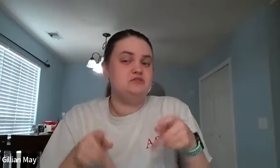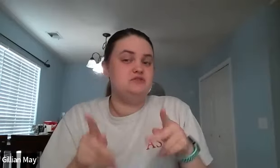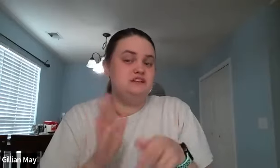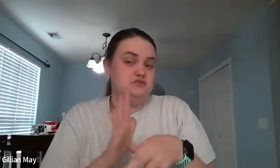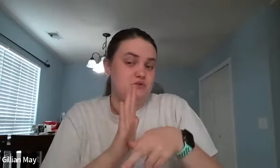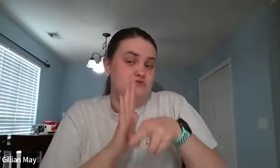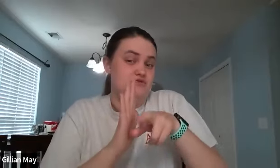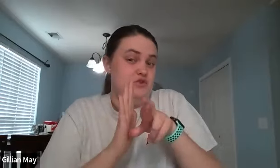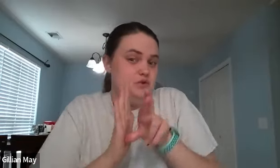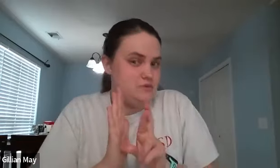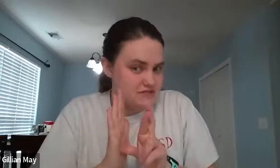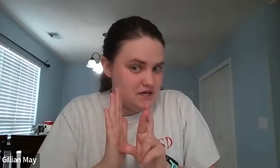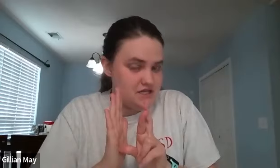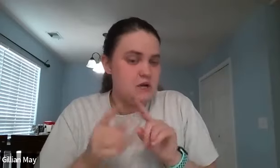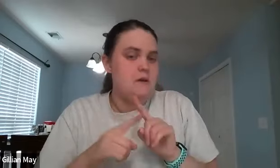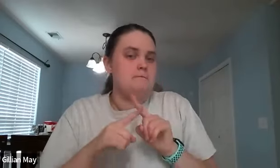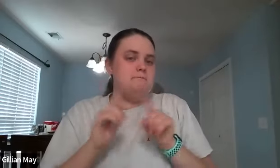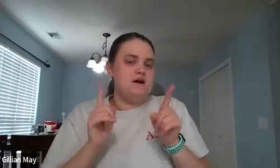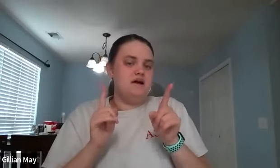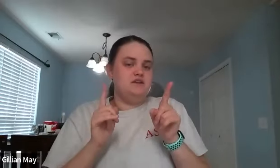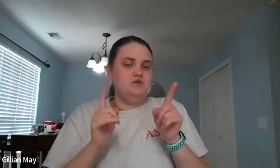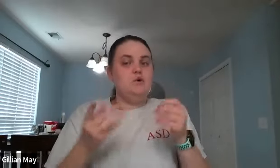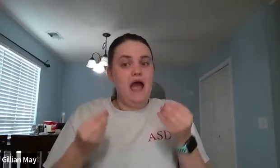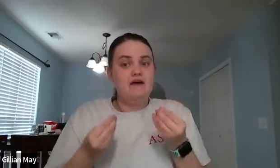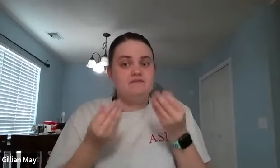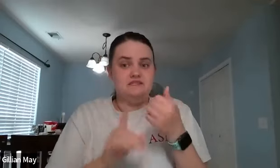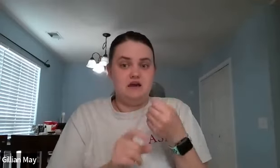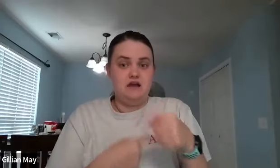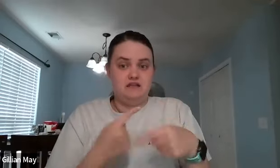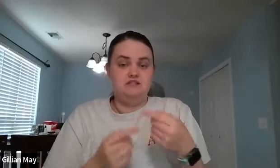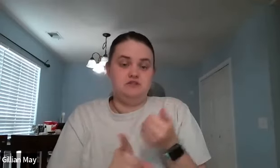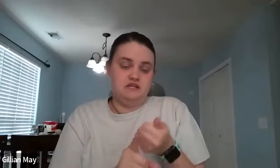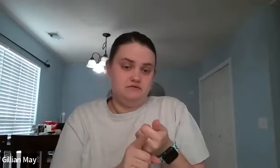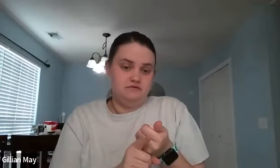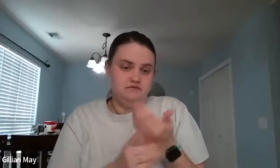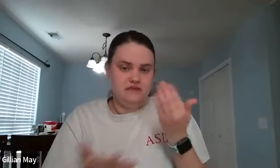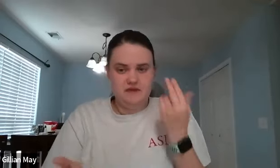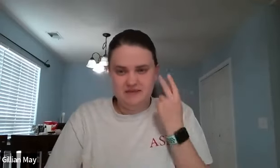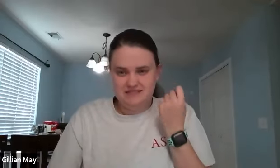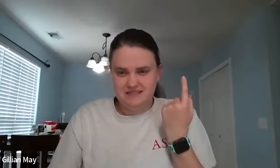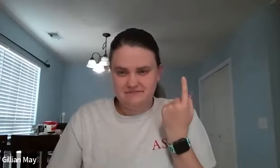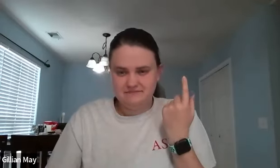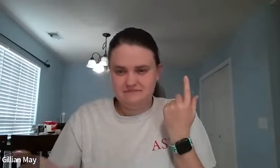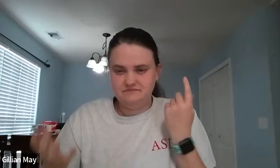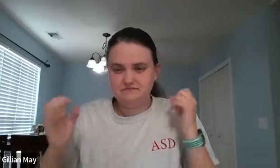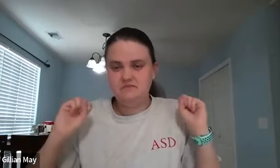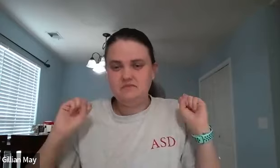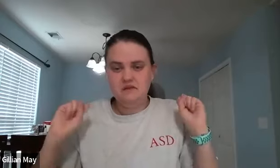opportunity to review as much, but you will have the signs yourself, if that makes sense.